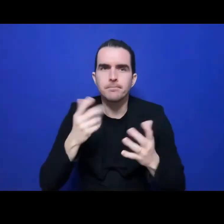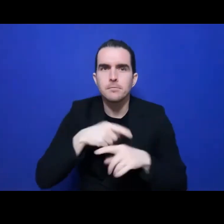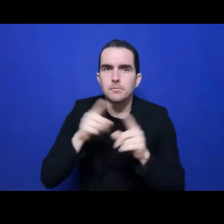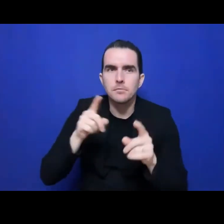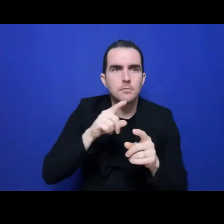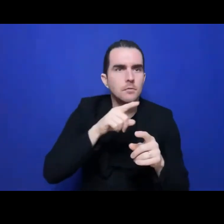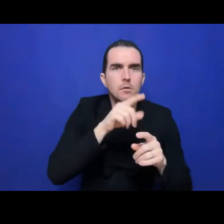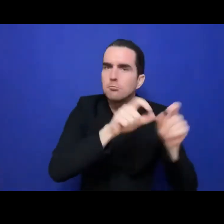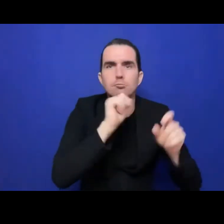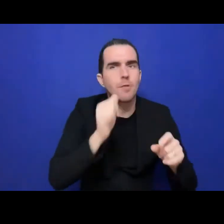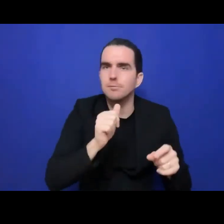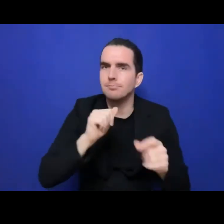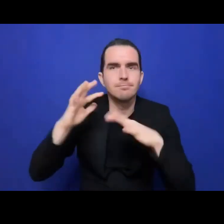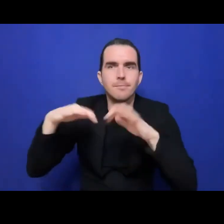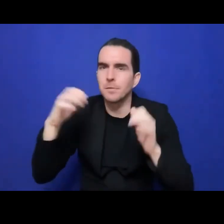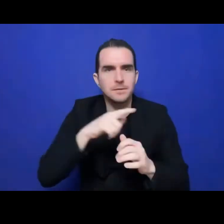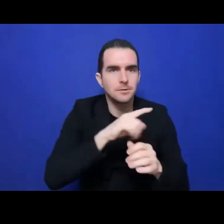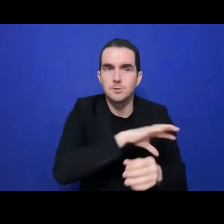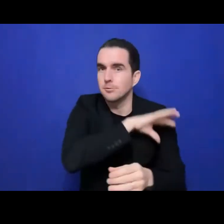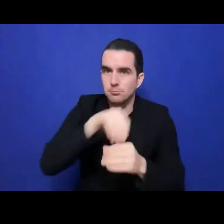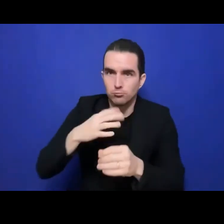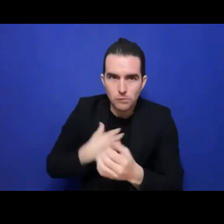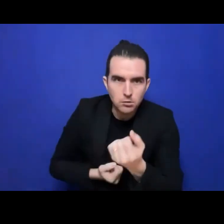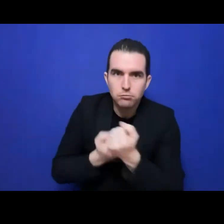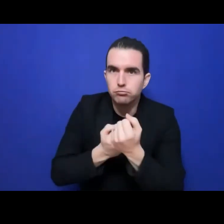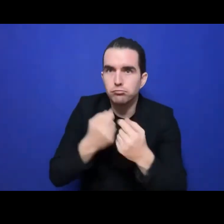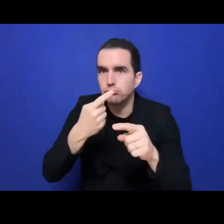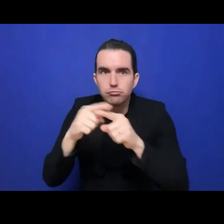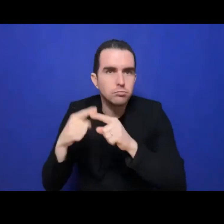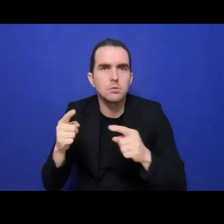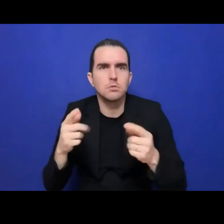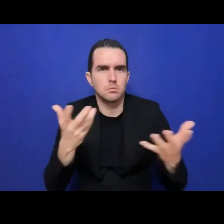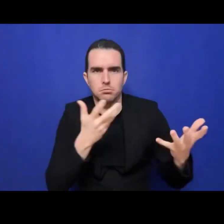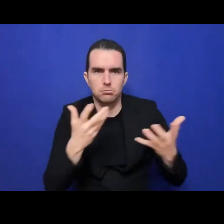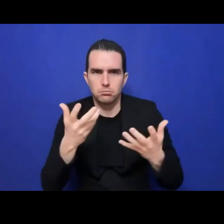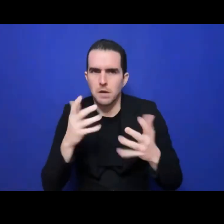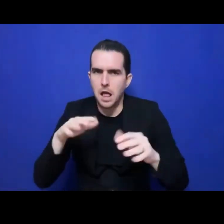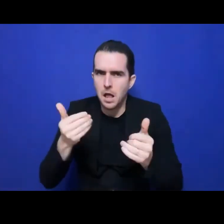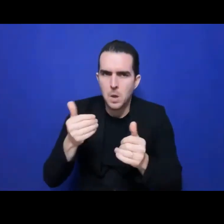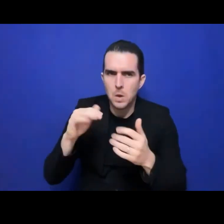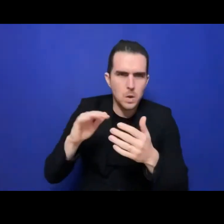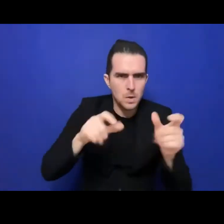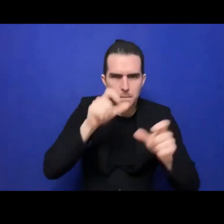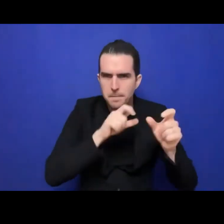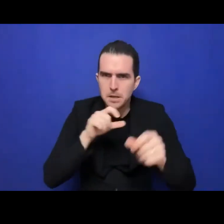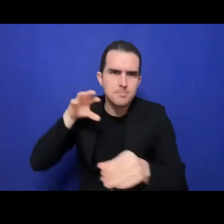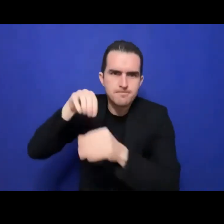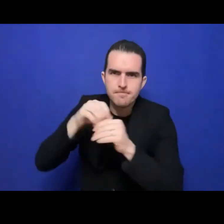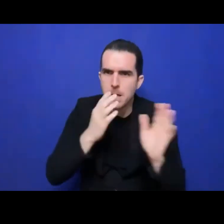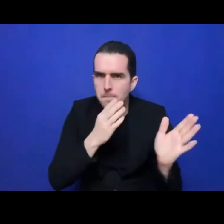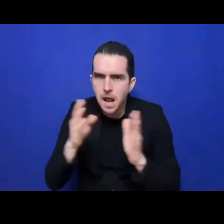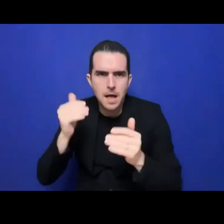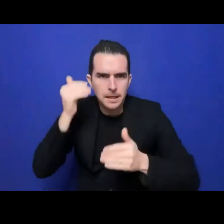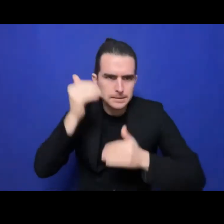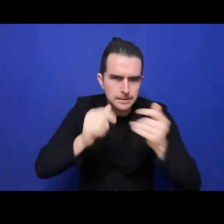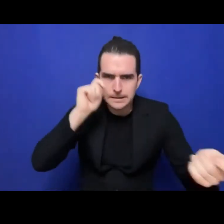As you've heard, CSEM, in partnership with, I will name them all again, APCASO, Global Health Council,